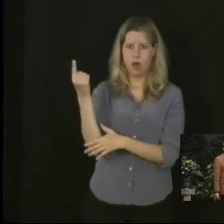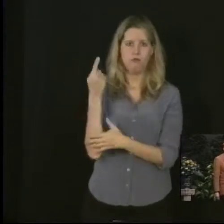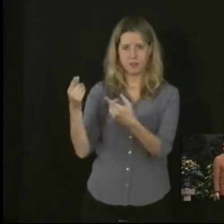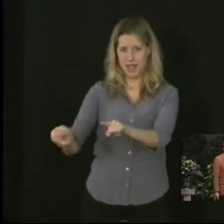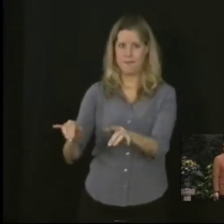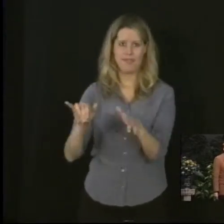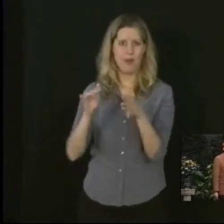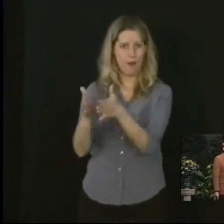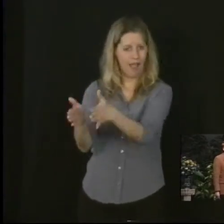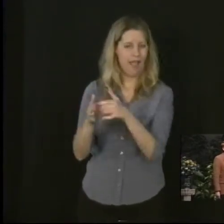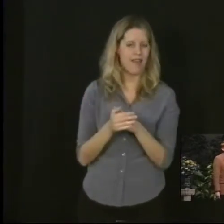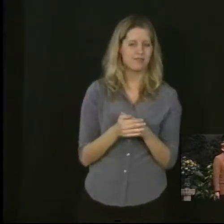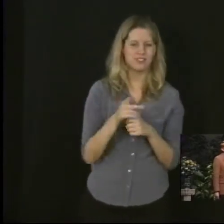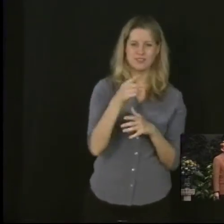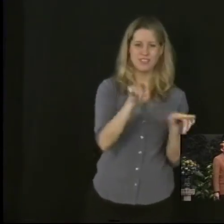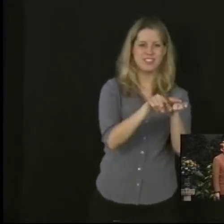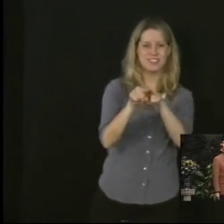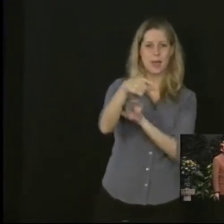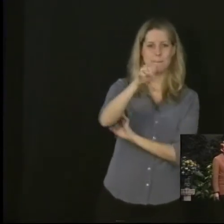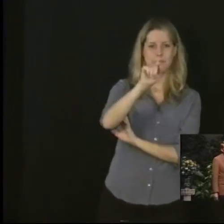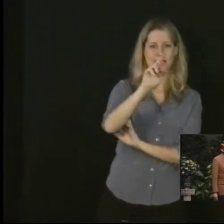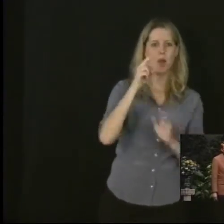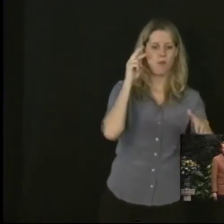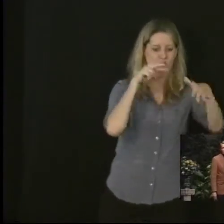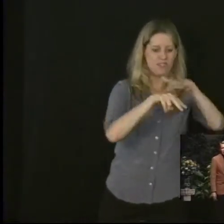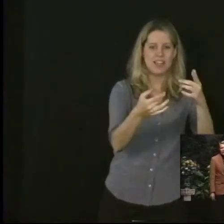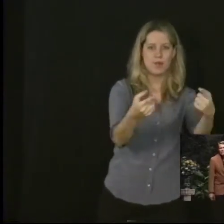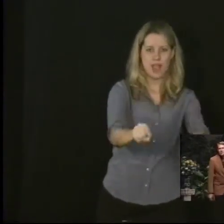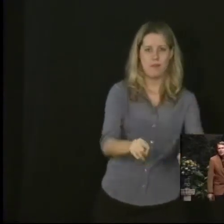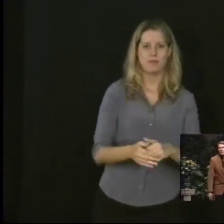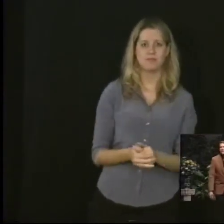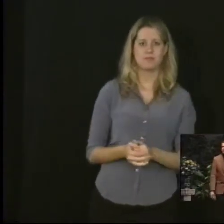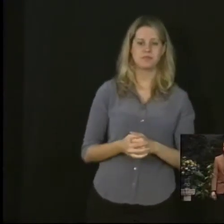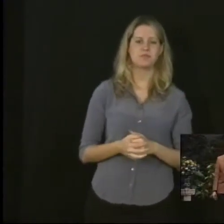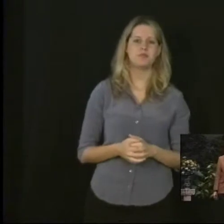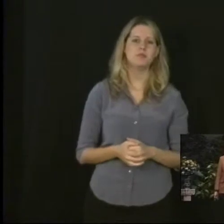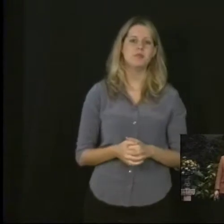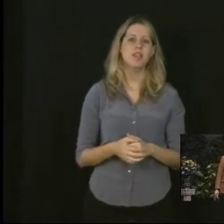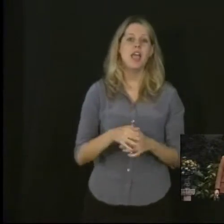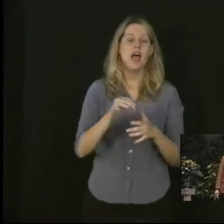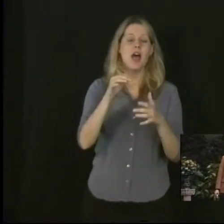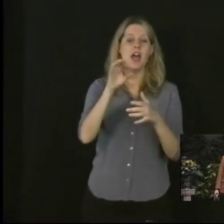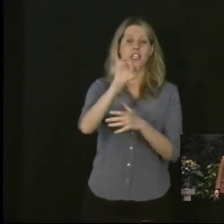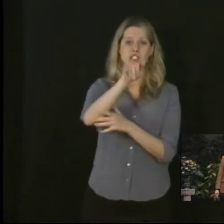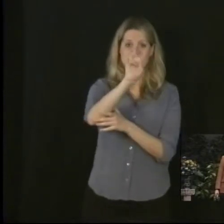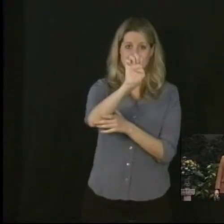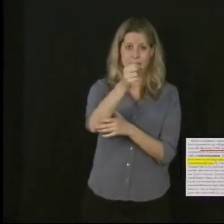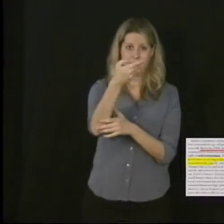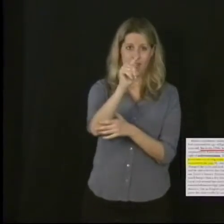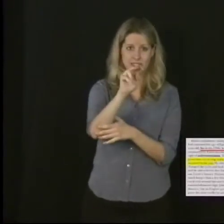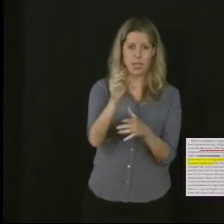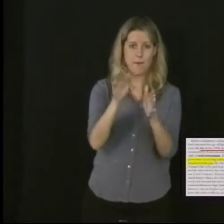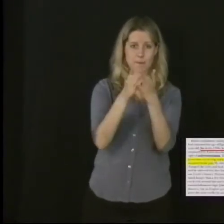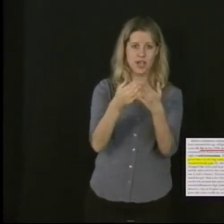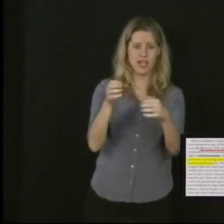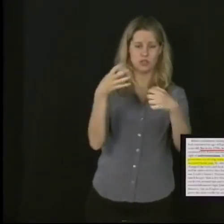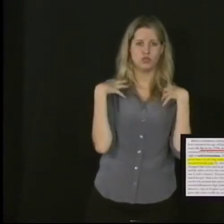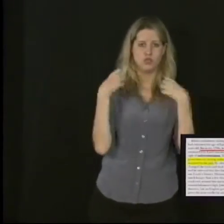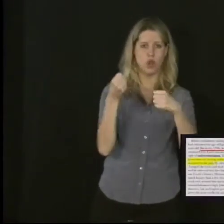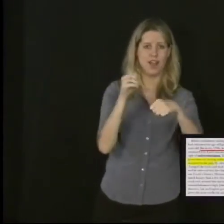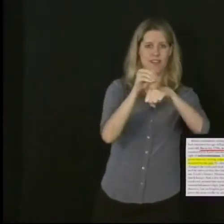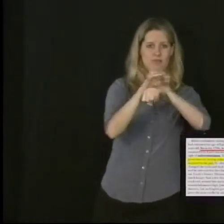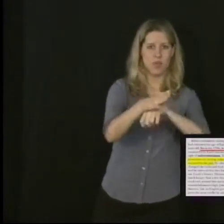come. Well, I think the Bible's the only perfect key to the past, but that's another story. The fact is, James Hutton's book that he wrote had a very strong influence on a young